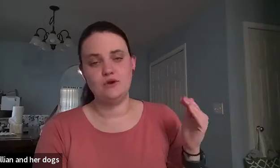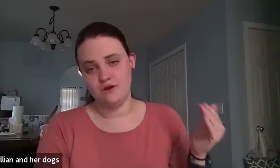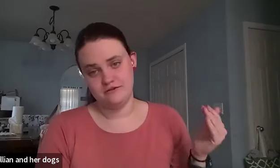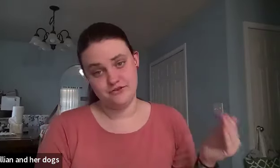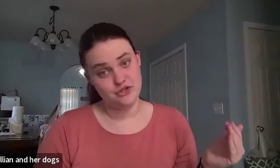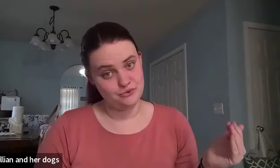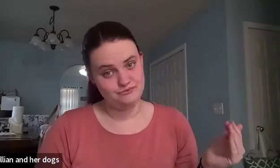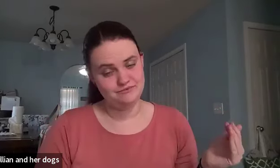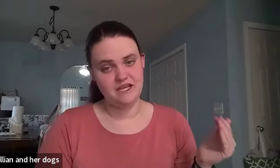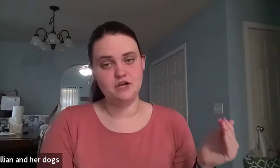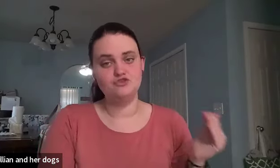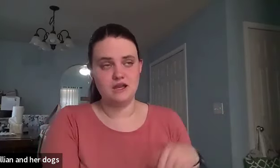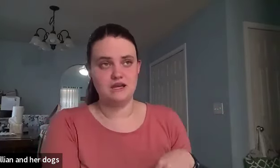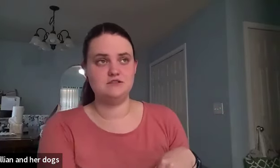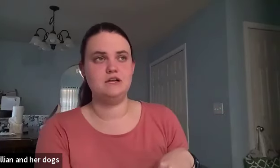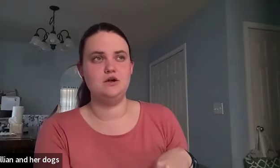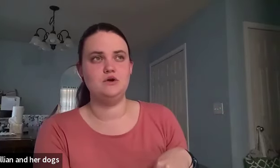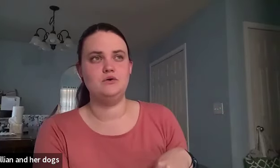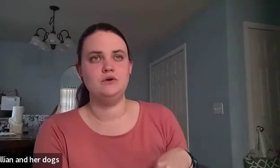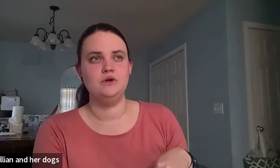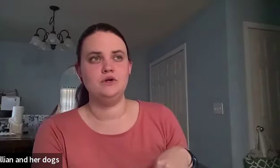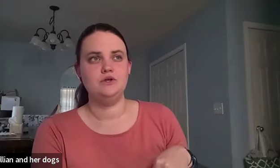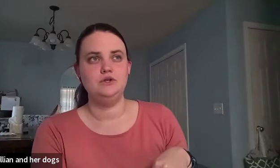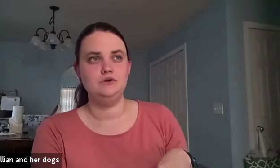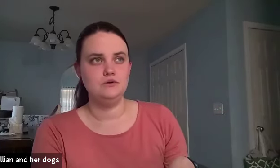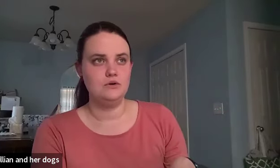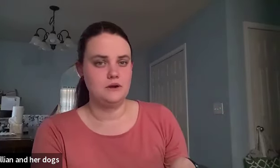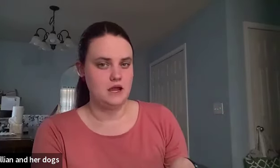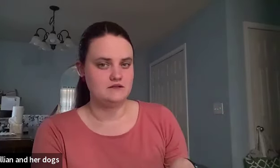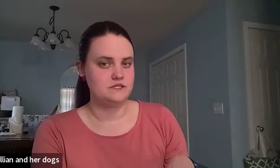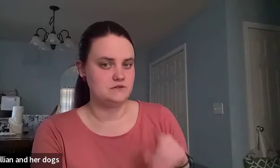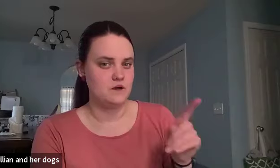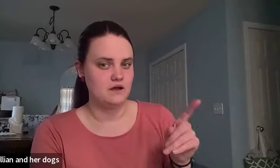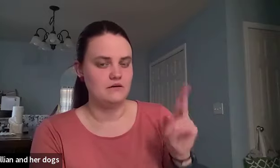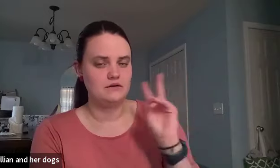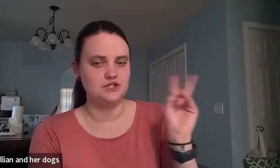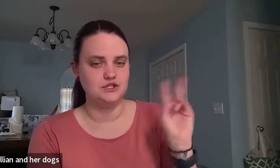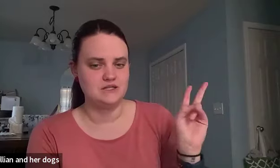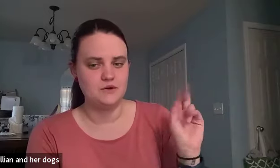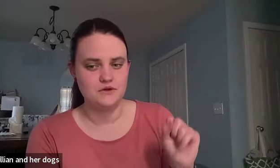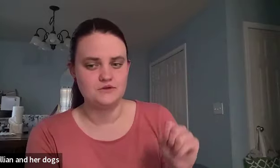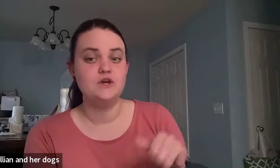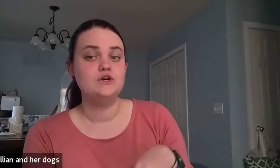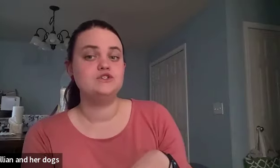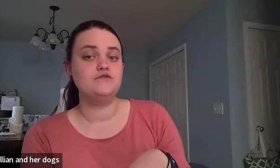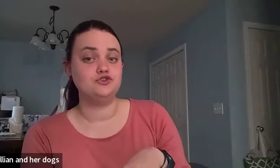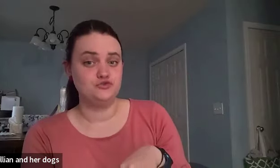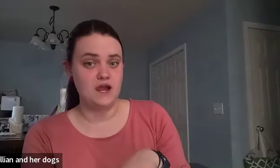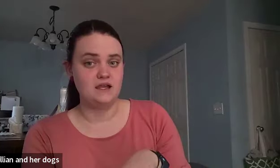but there are a few. Like I know dragon has one. I know unicorn has one as well. I'll show you guys both of those. So for